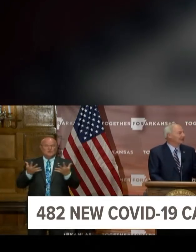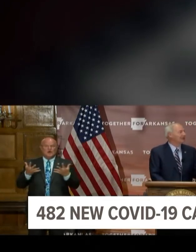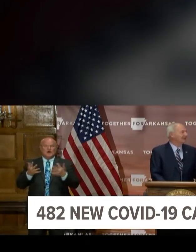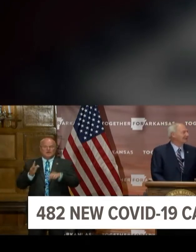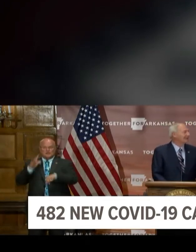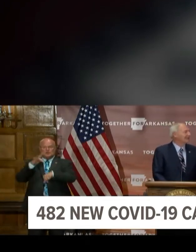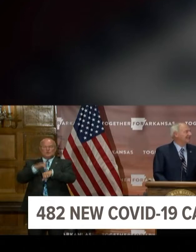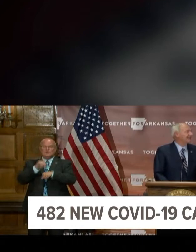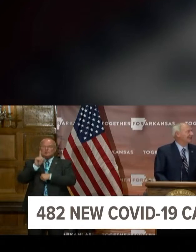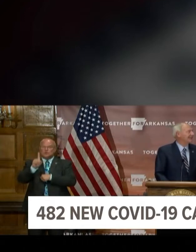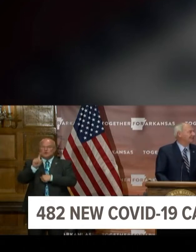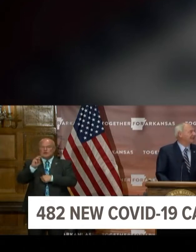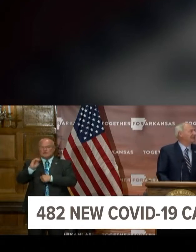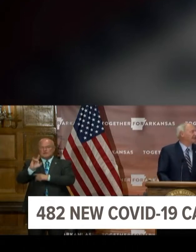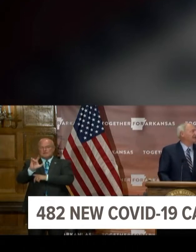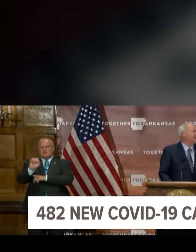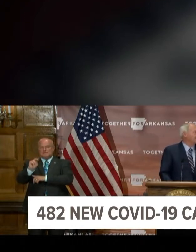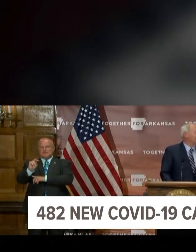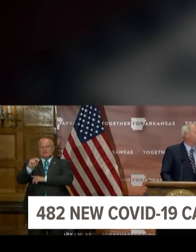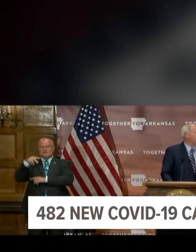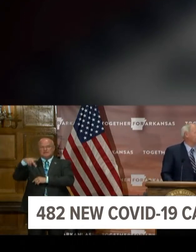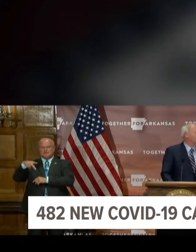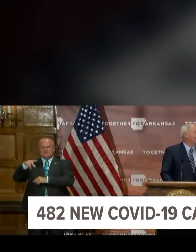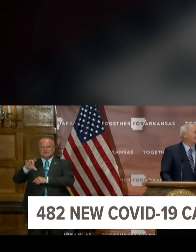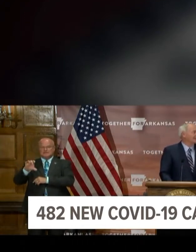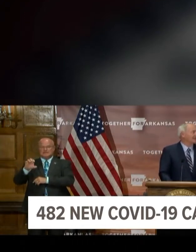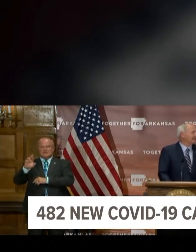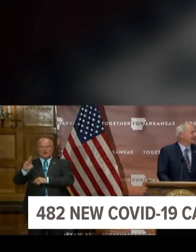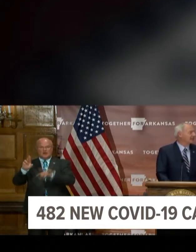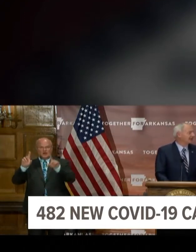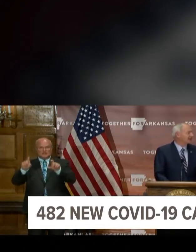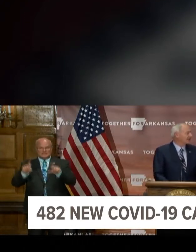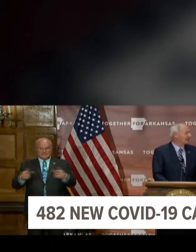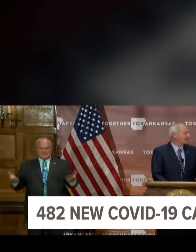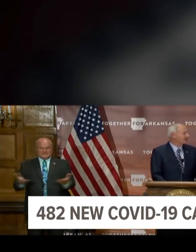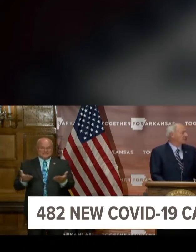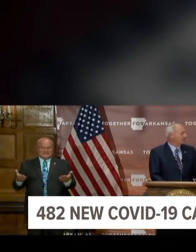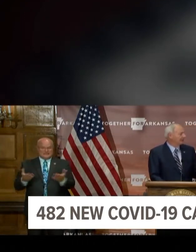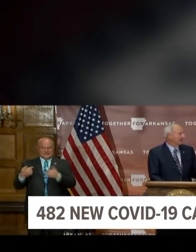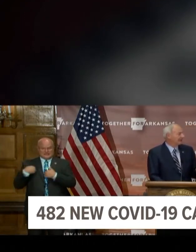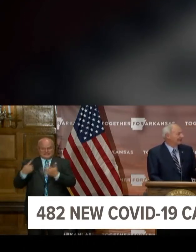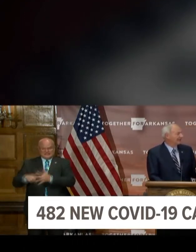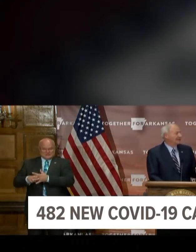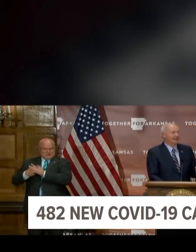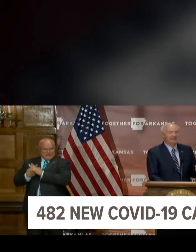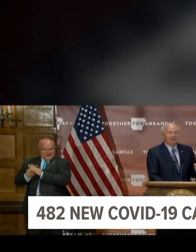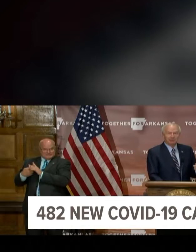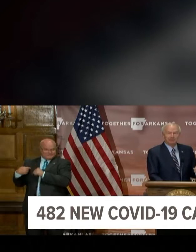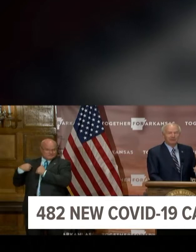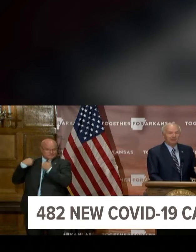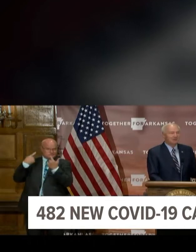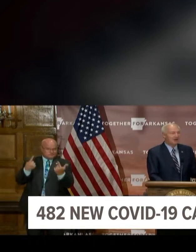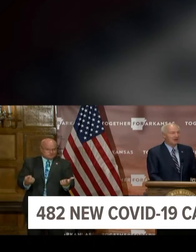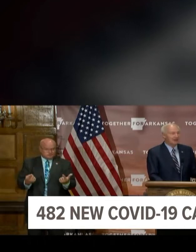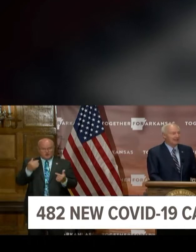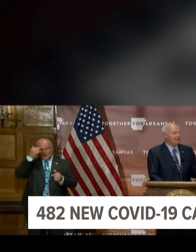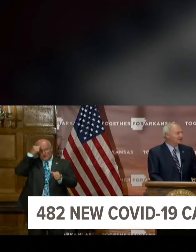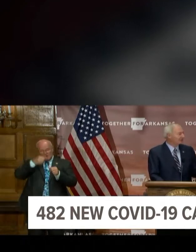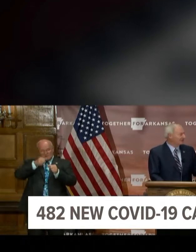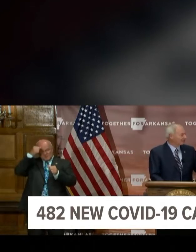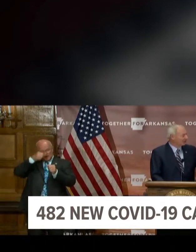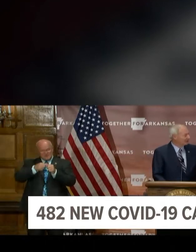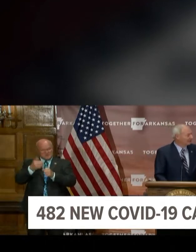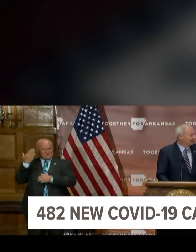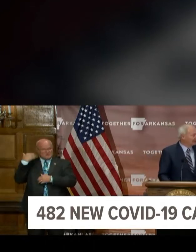1 million PCR tests in Arkansas since we began. And you remember those dark